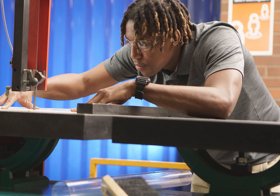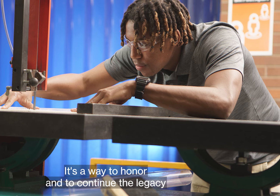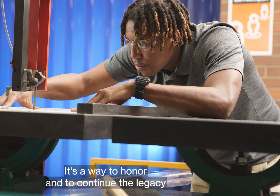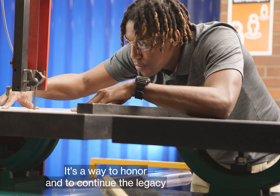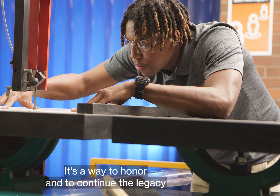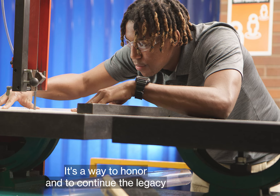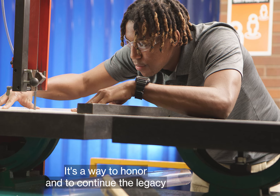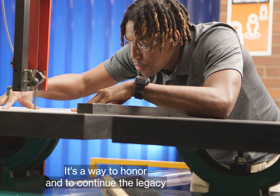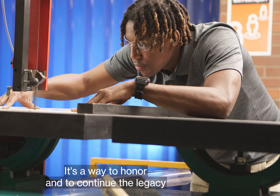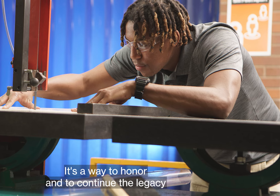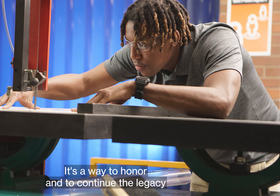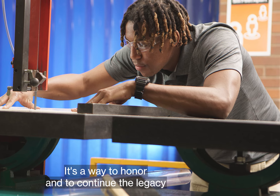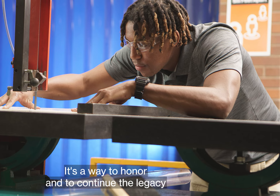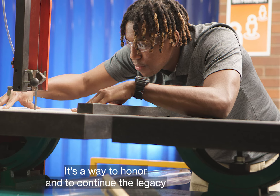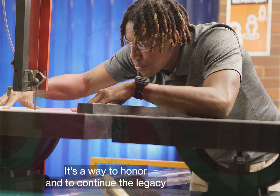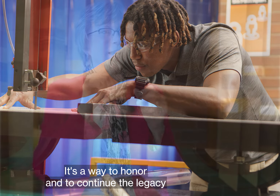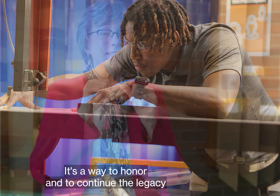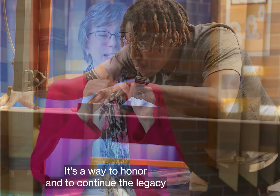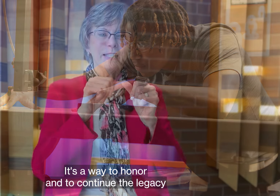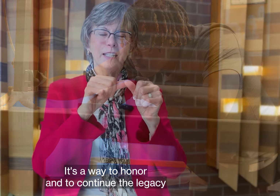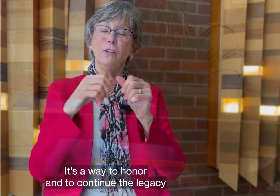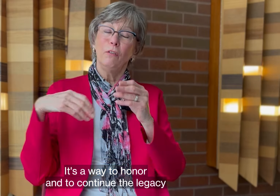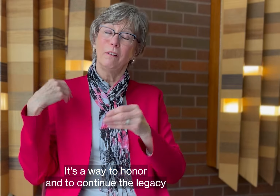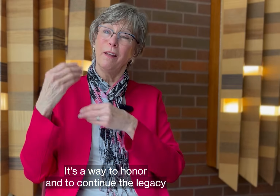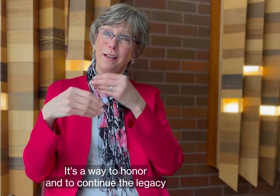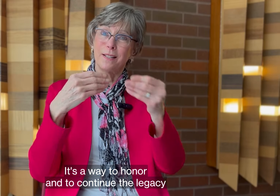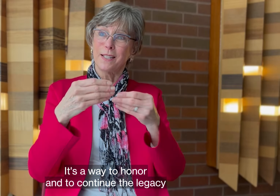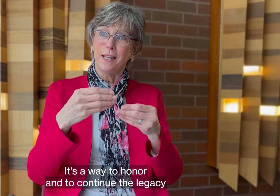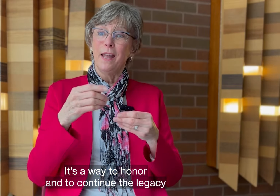a way to honor and to continue the legacy